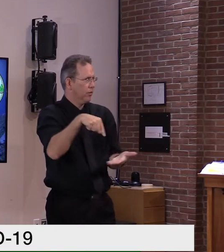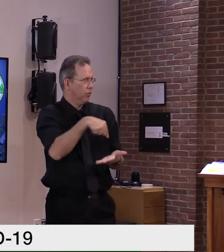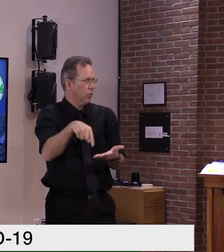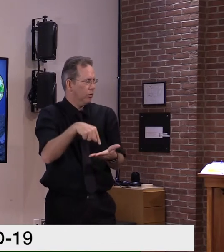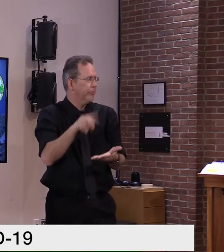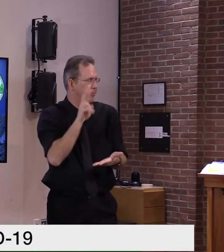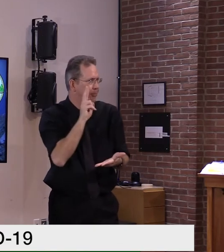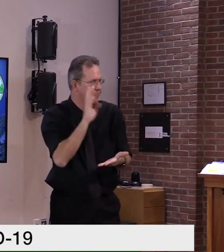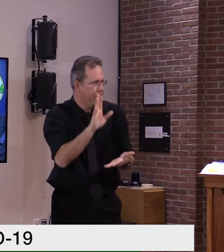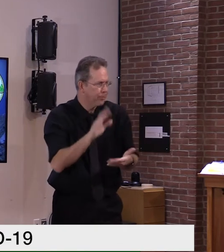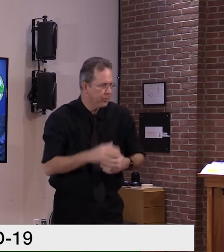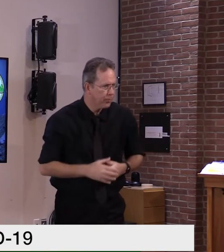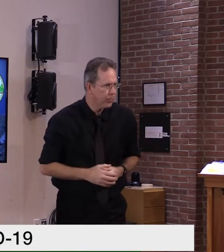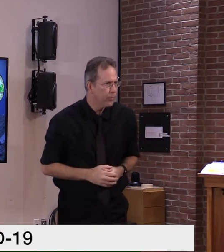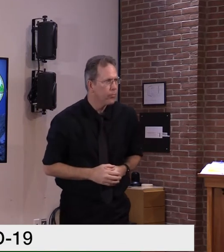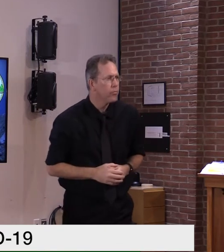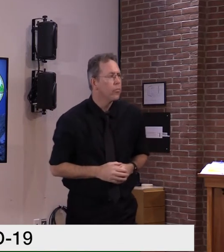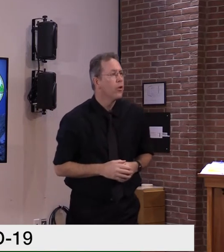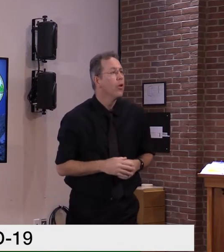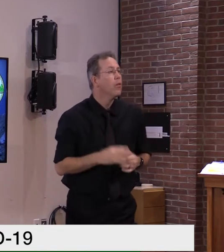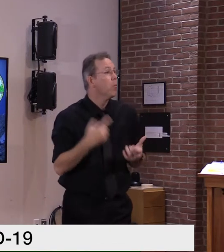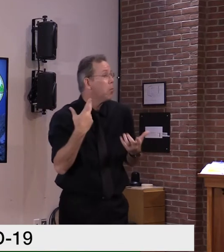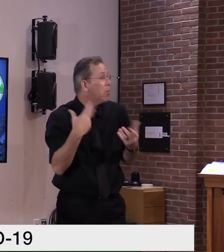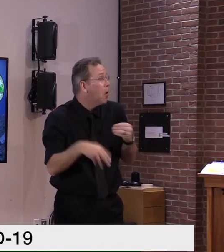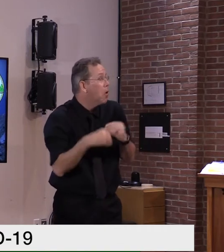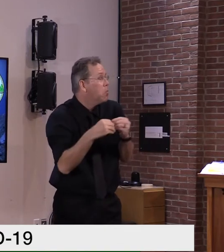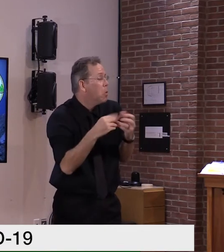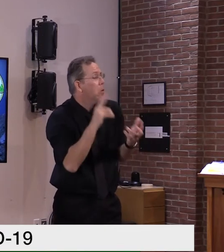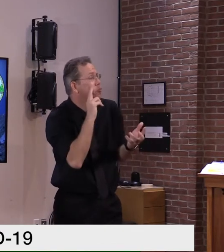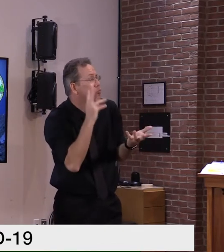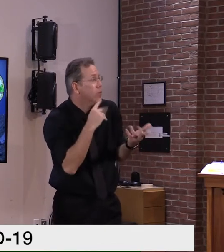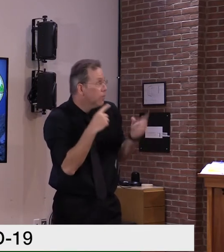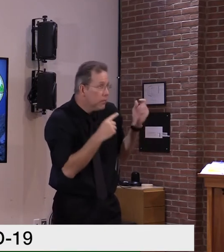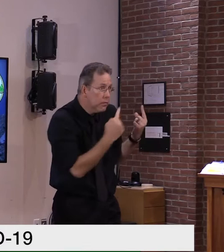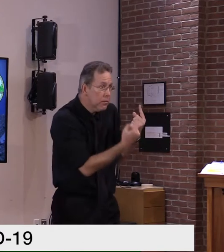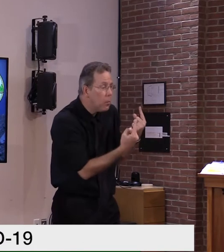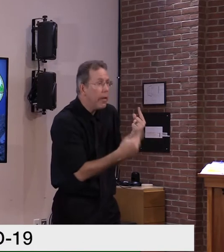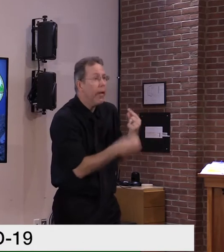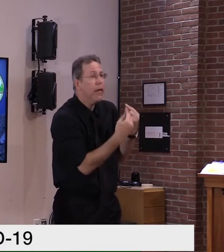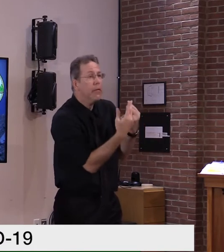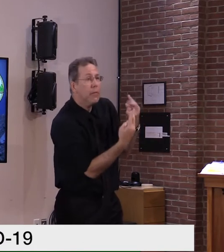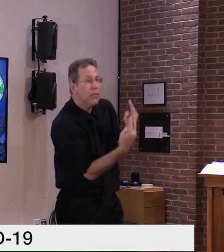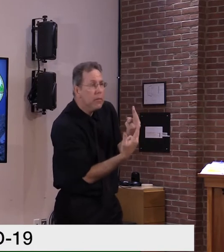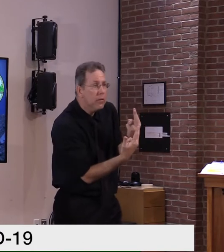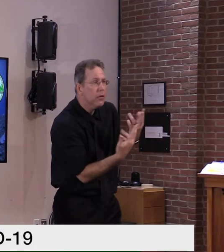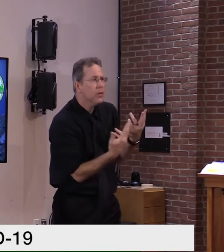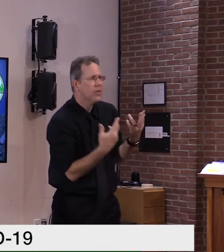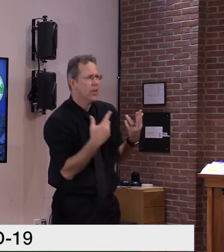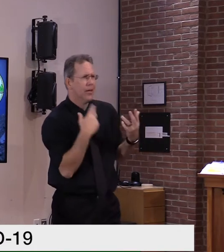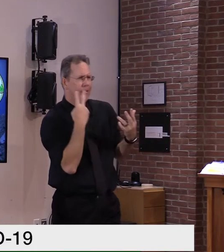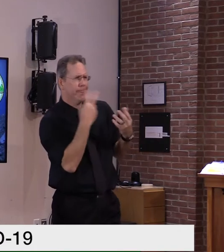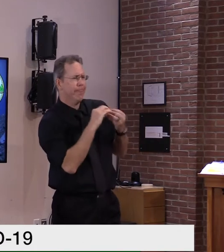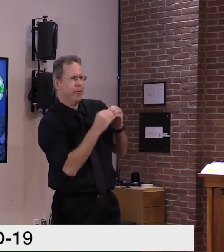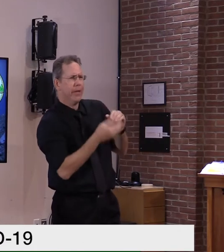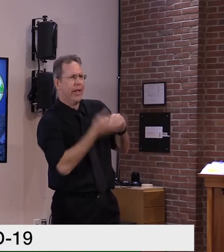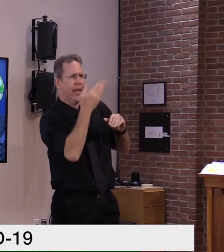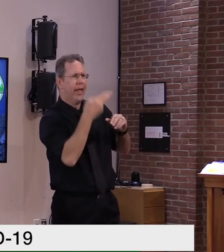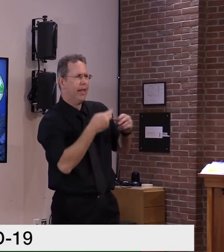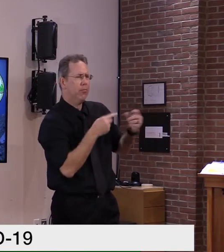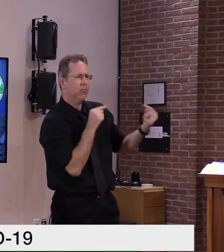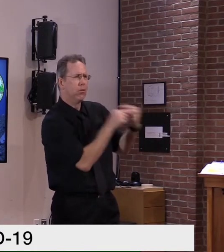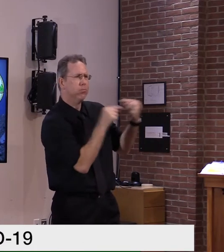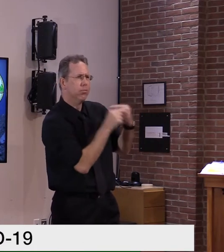we move forward. So you are correct. We're concerned about the case count in those counties, and we're responding by